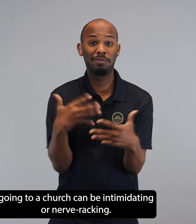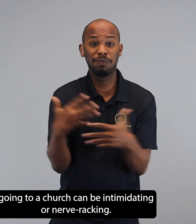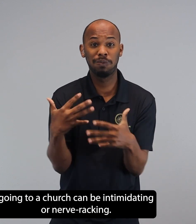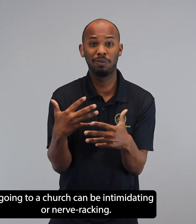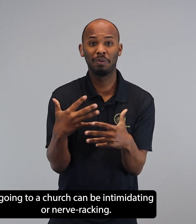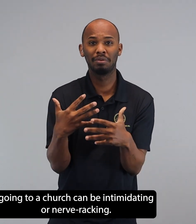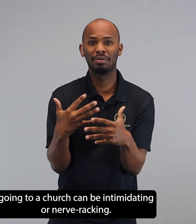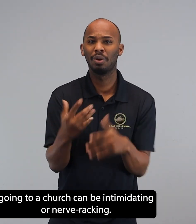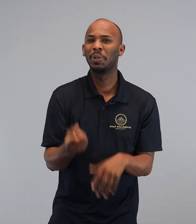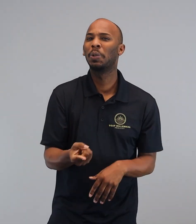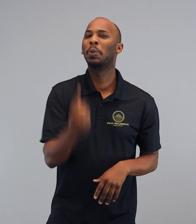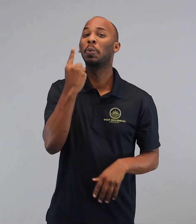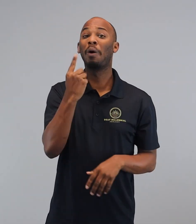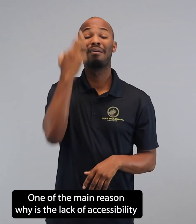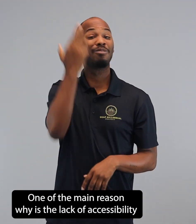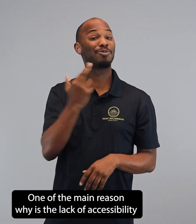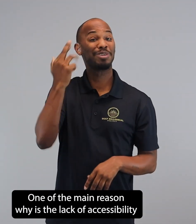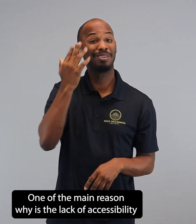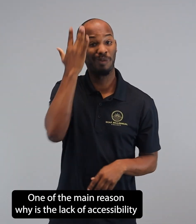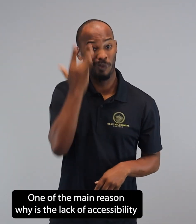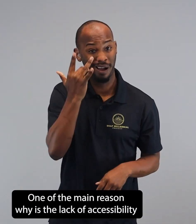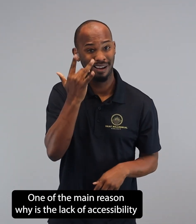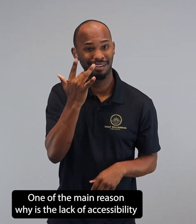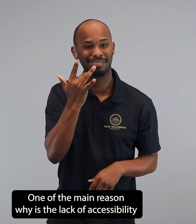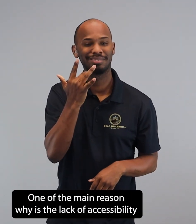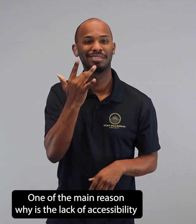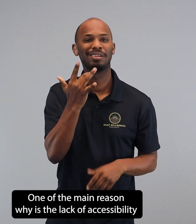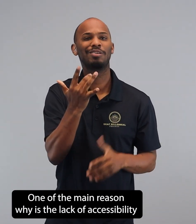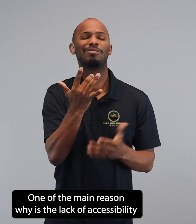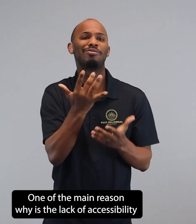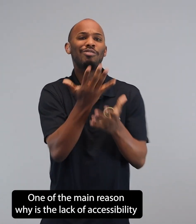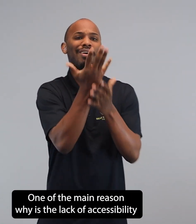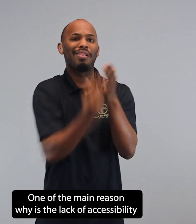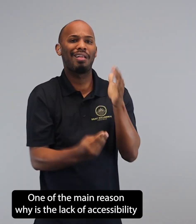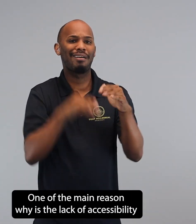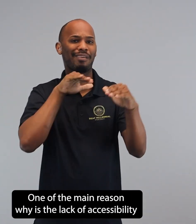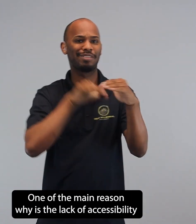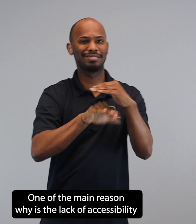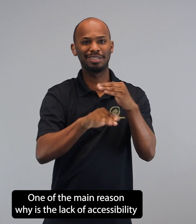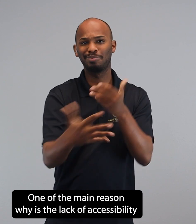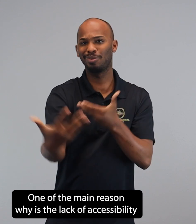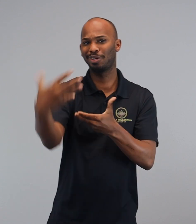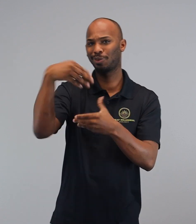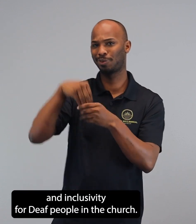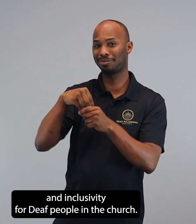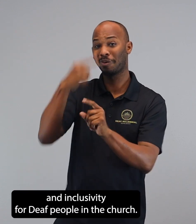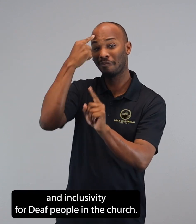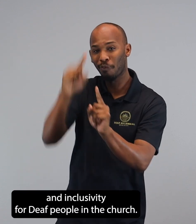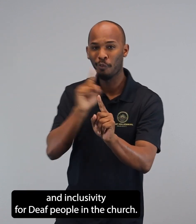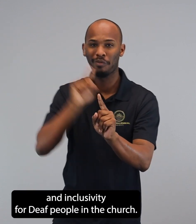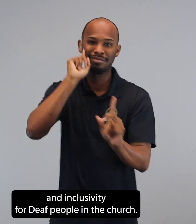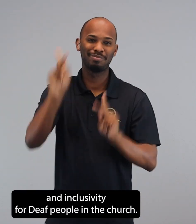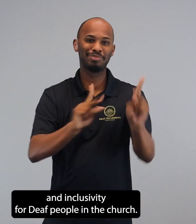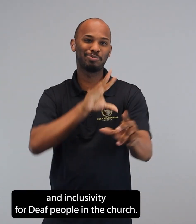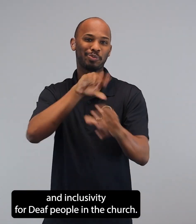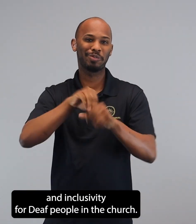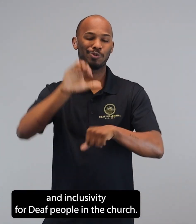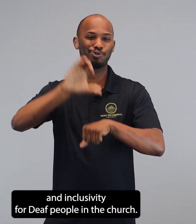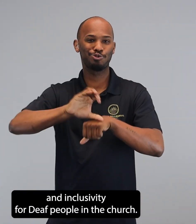or nerve-wracking. One of the main reasons why is the lack of accessibility and inclusivity for deaf people